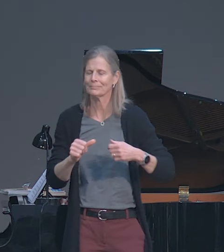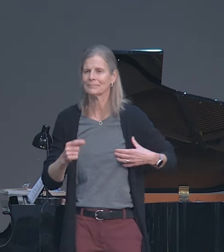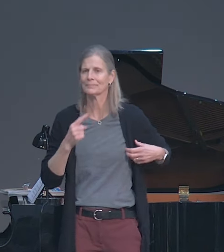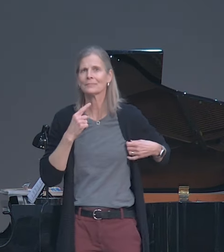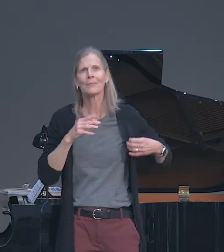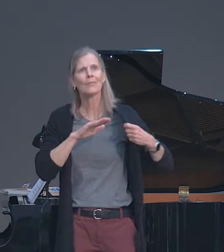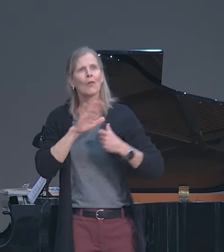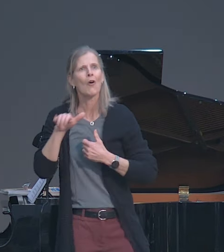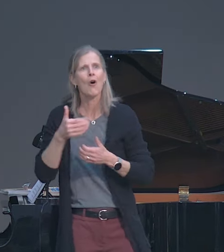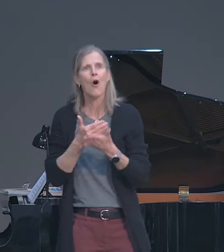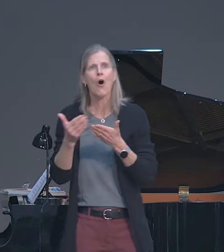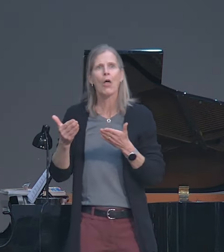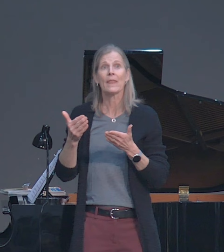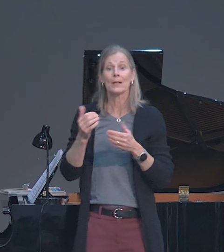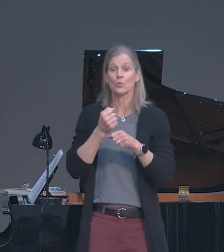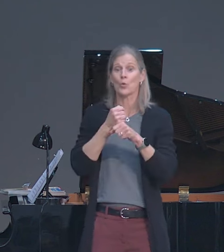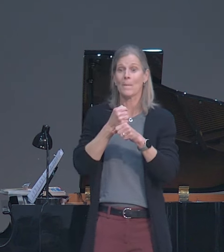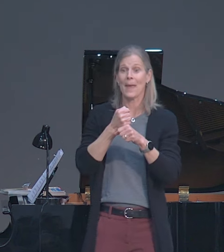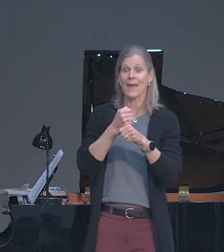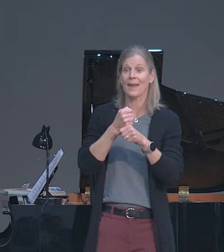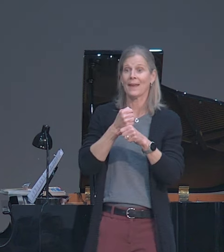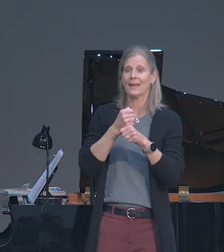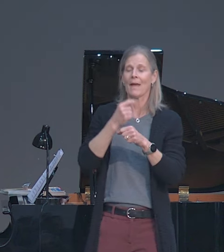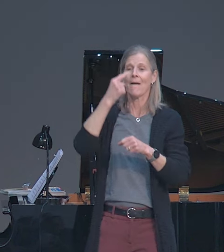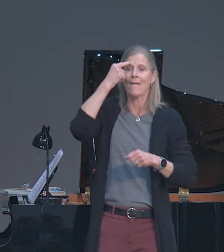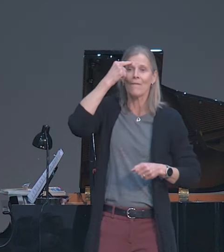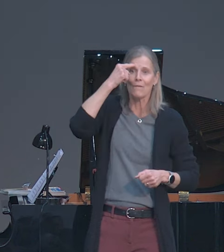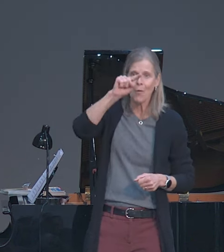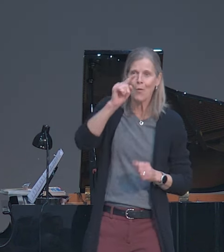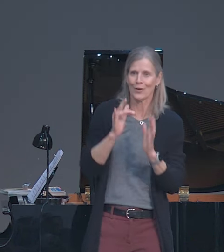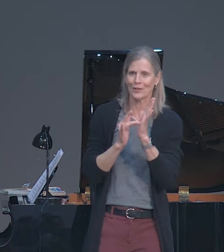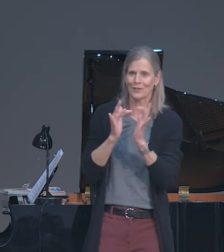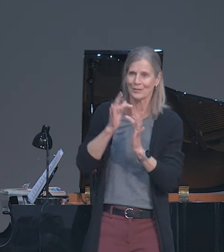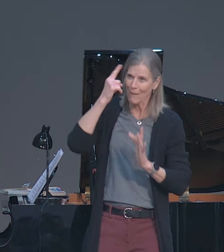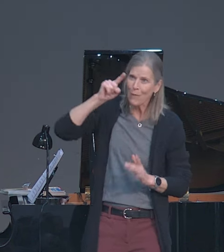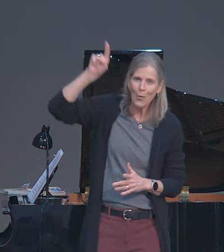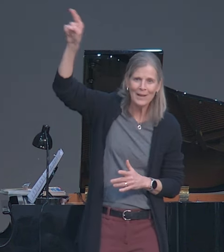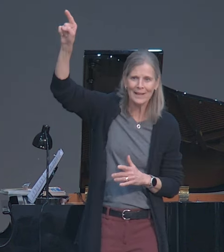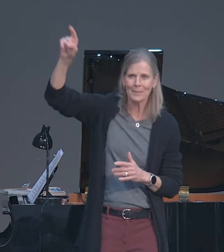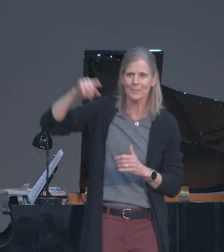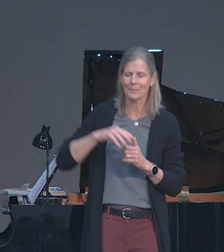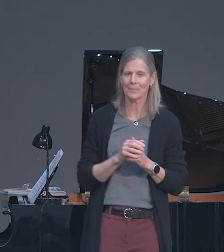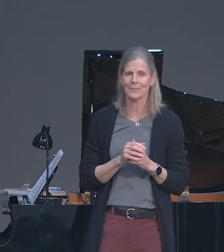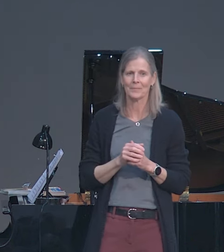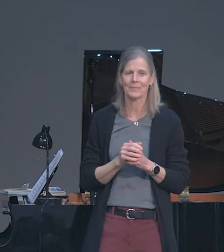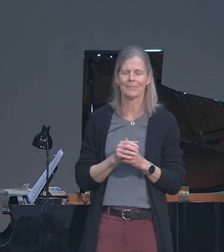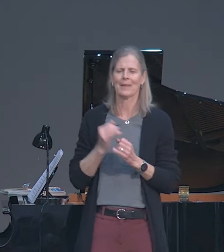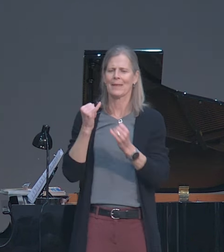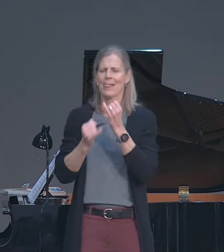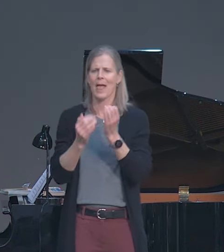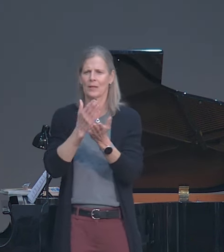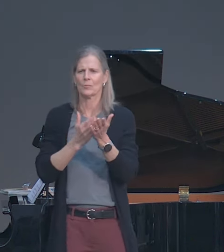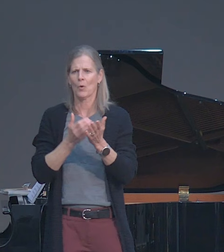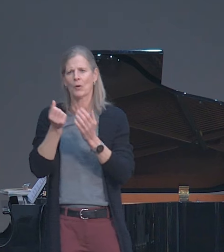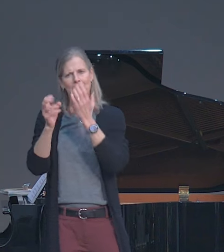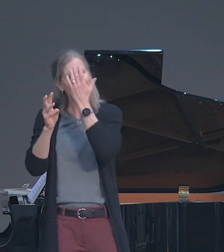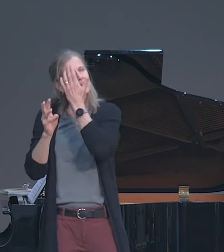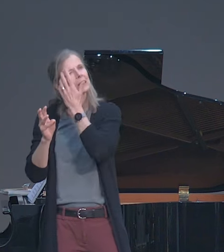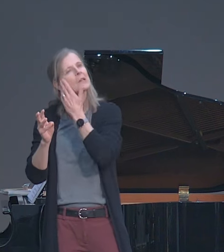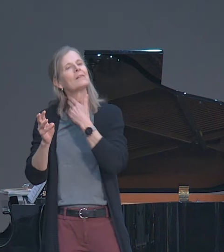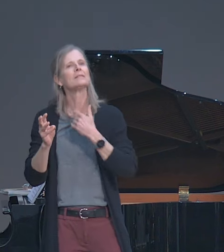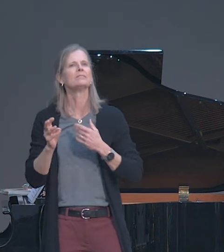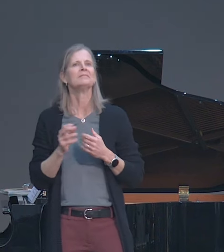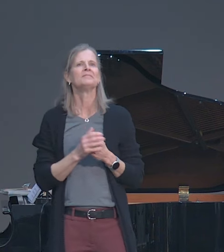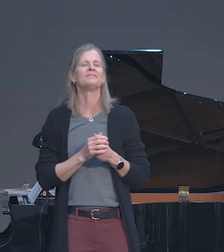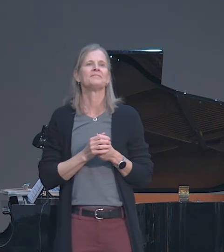things were created for Jesus. Look at the last part of verse 16. All things